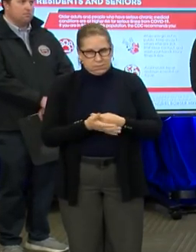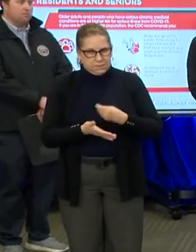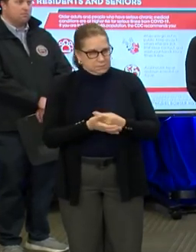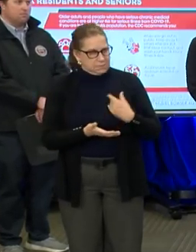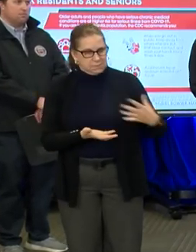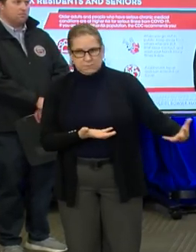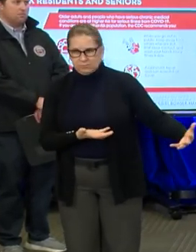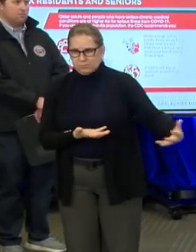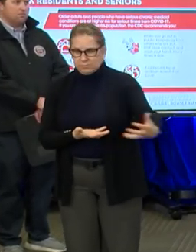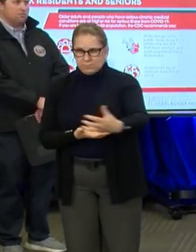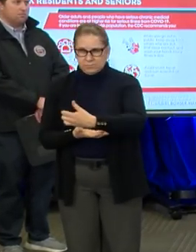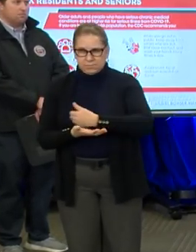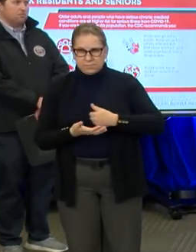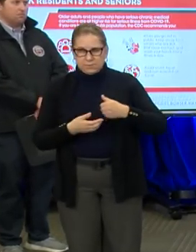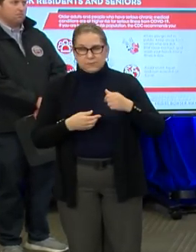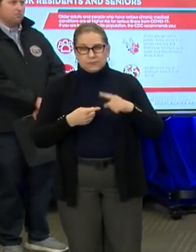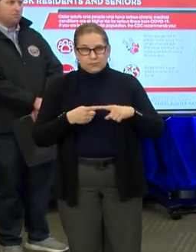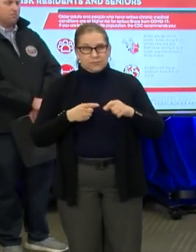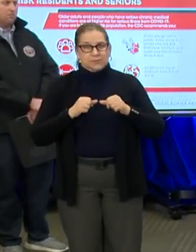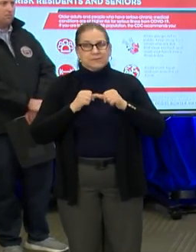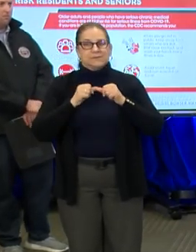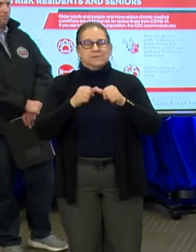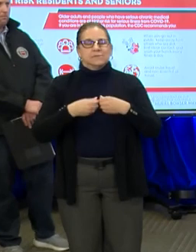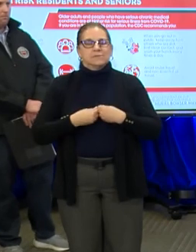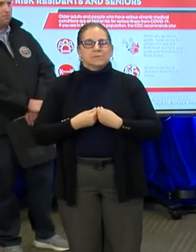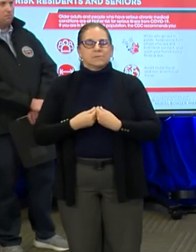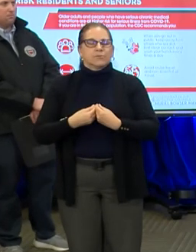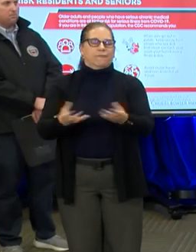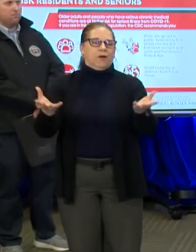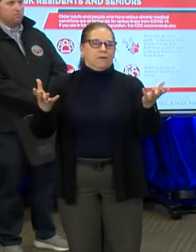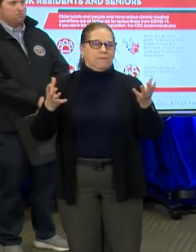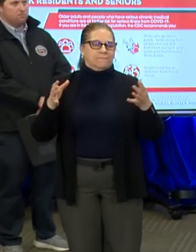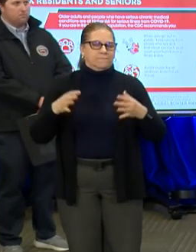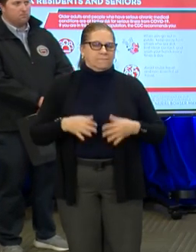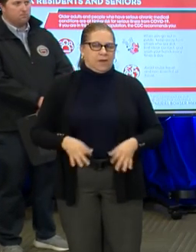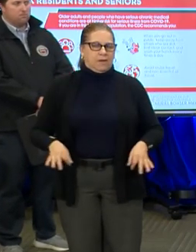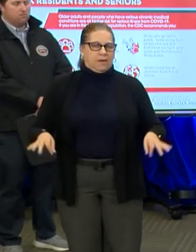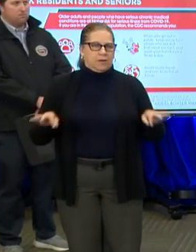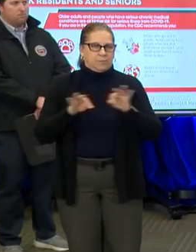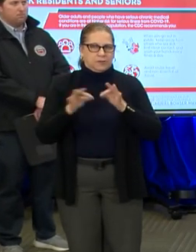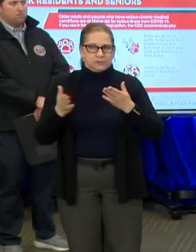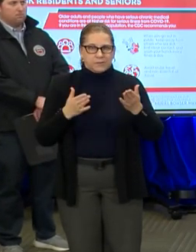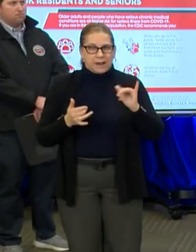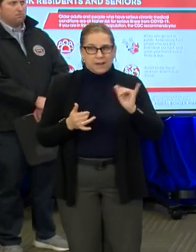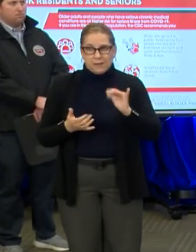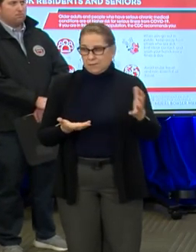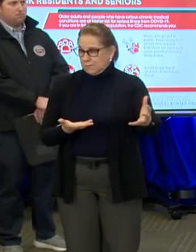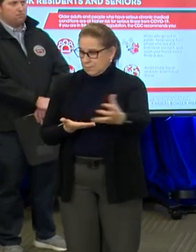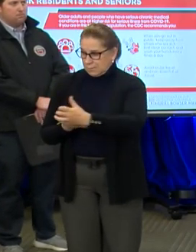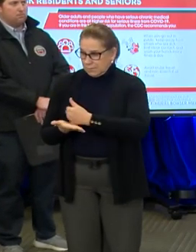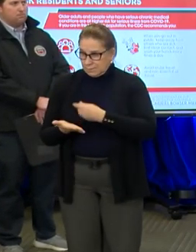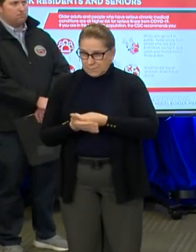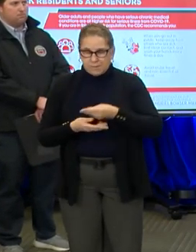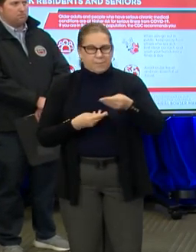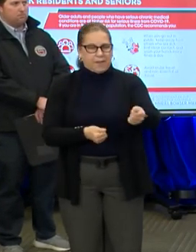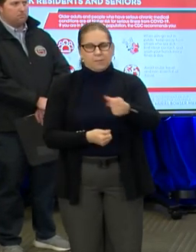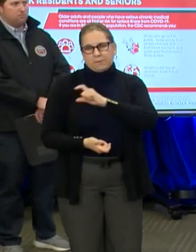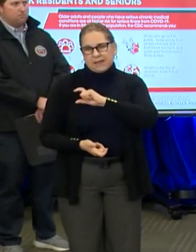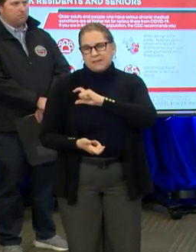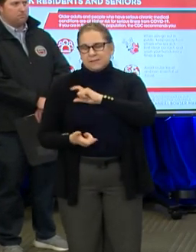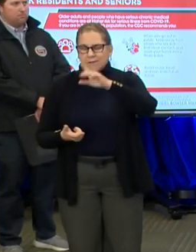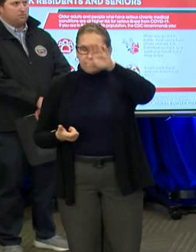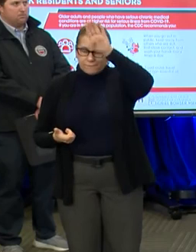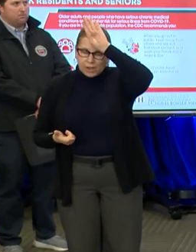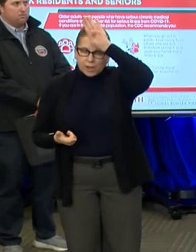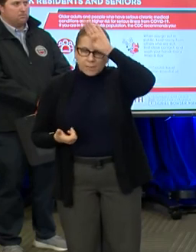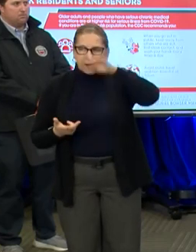we continue to provide very vital services, police, fire, all of our staff, though they're not reporting